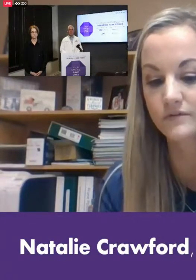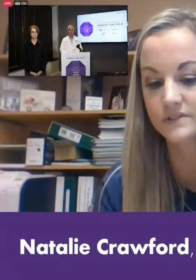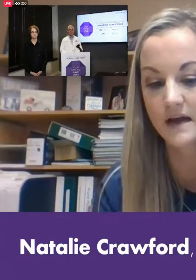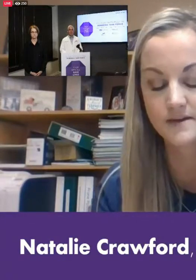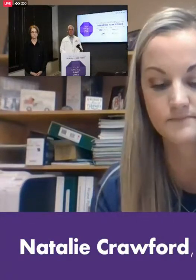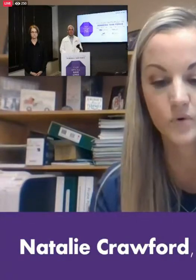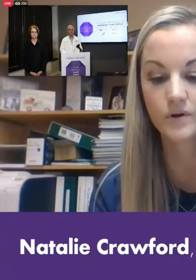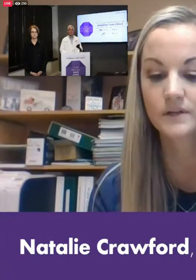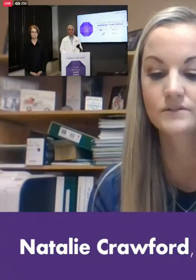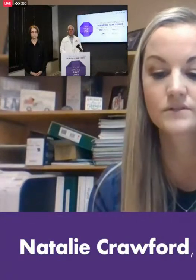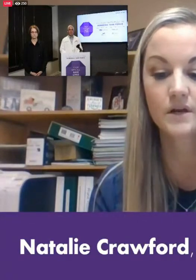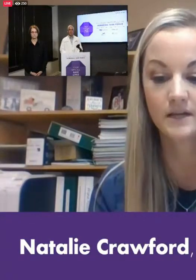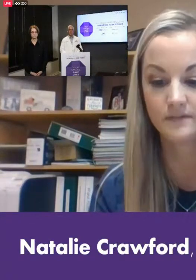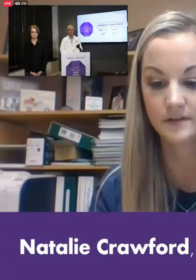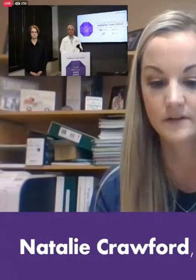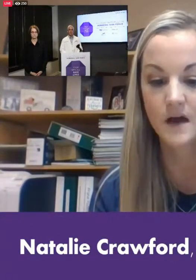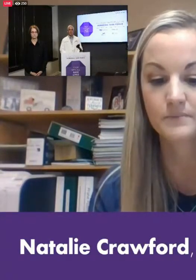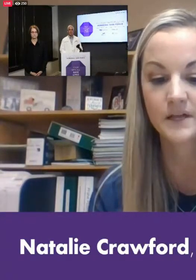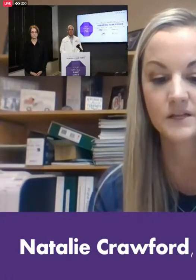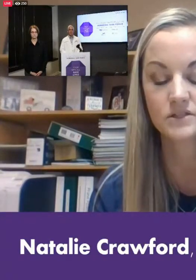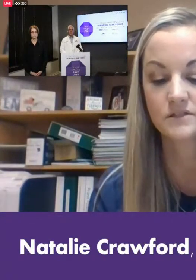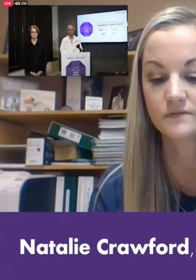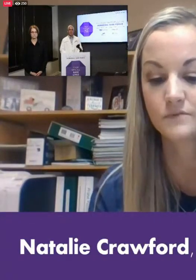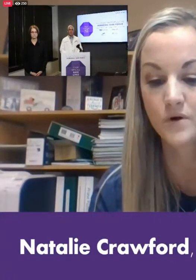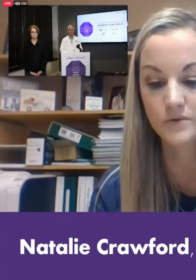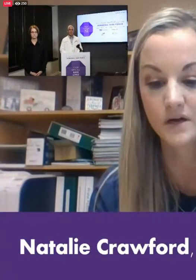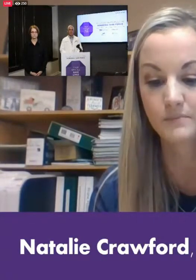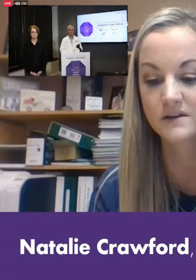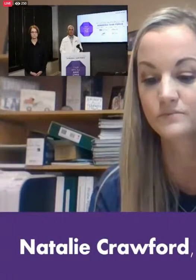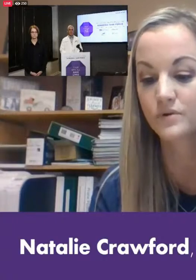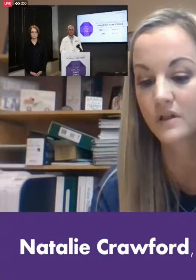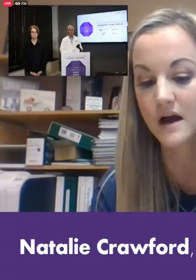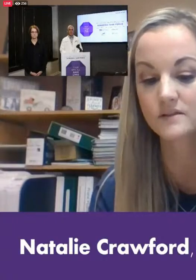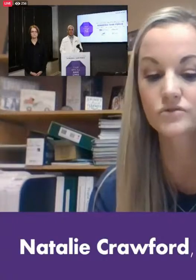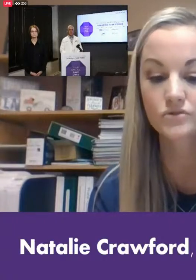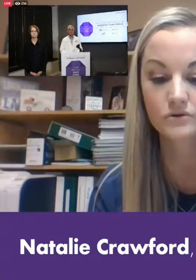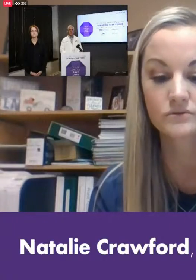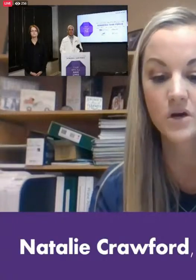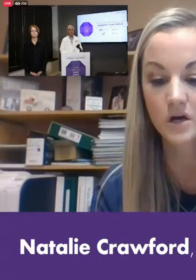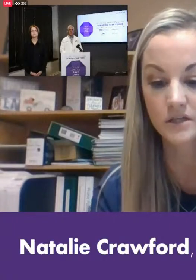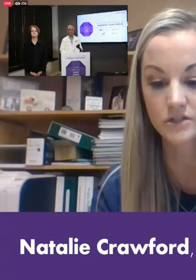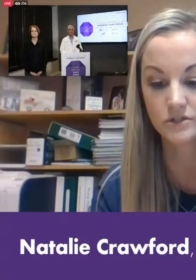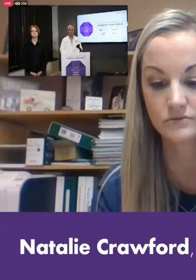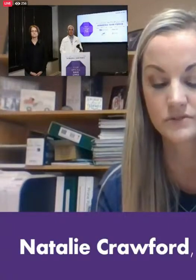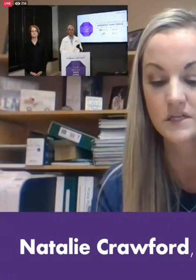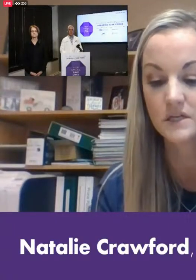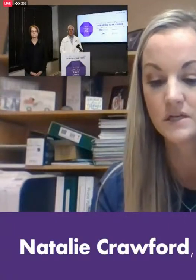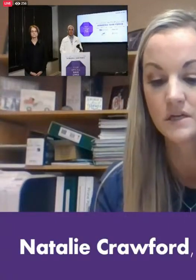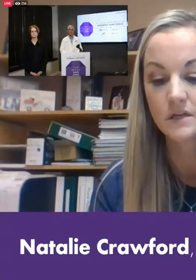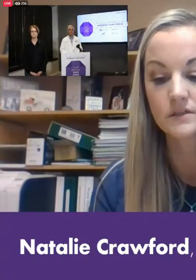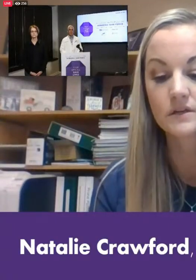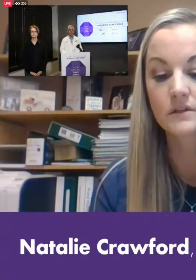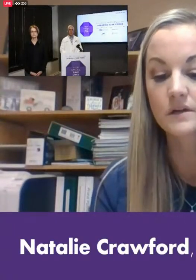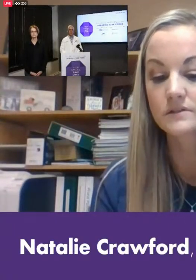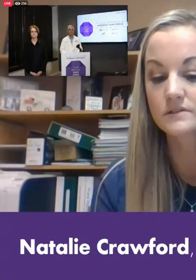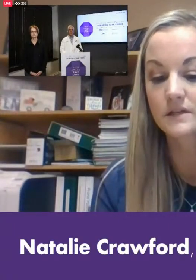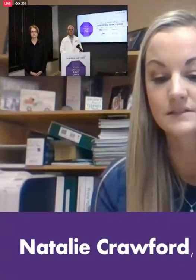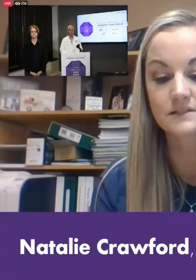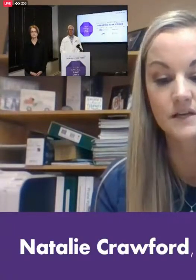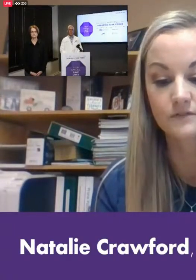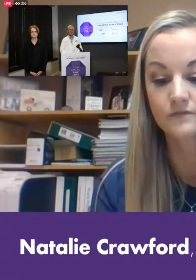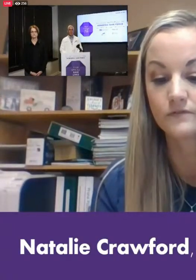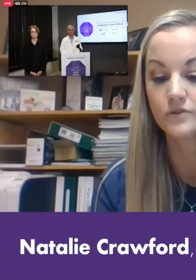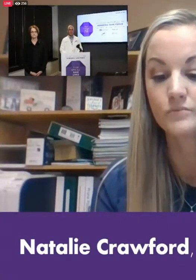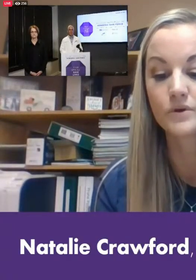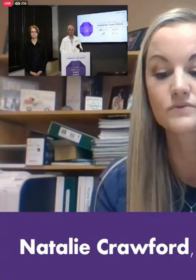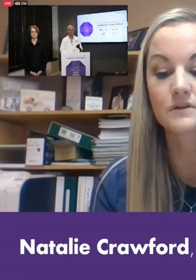to get weak over time. Organs start giving, complications of pneumonia, possible clots, strokes, heart issues. Their lungs